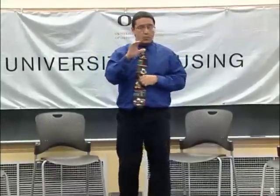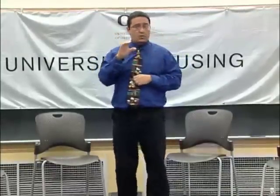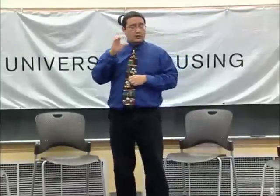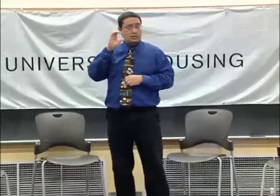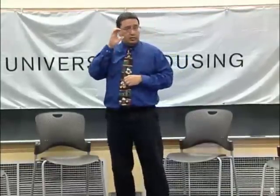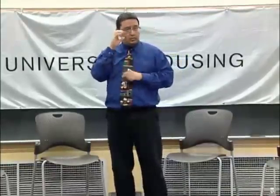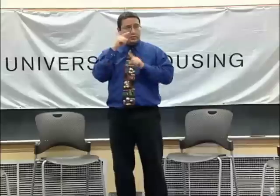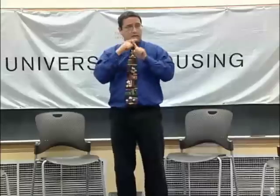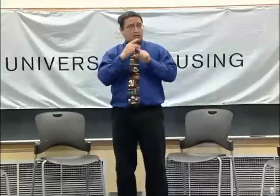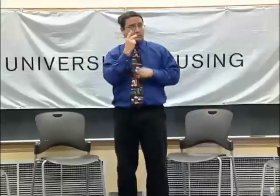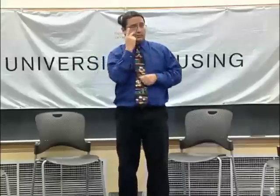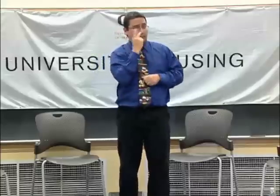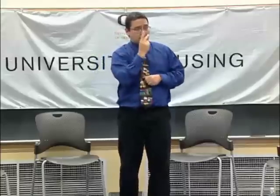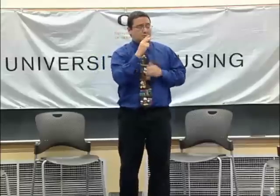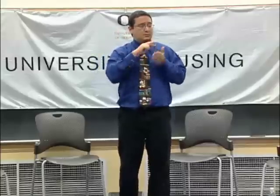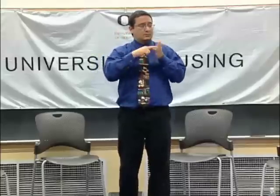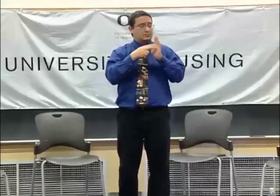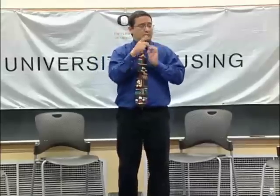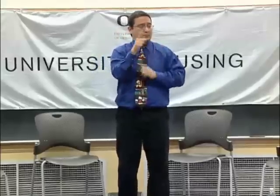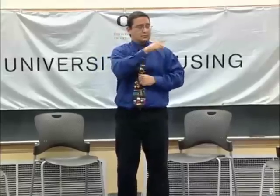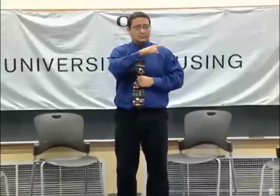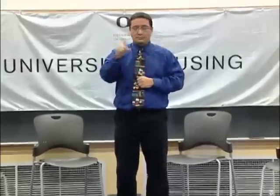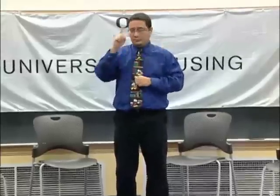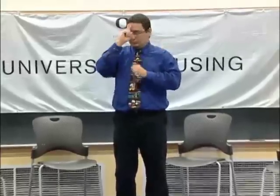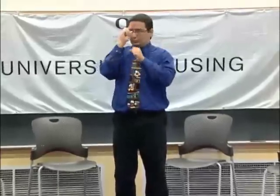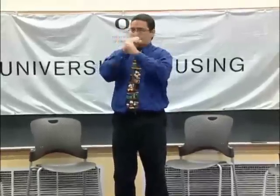Hear and see. Hear and see